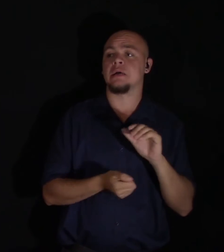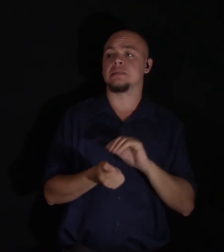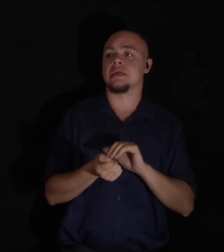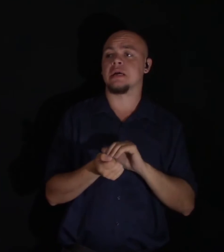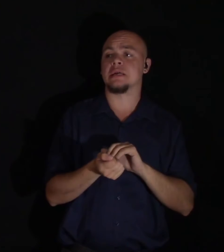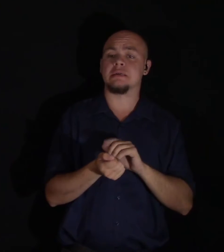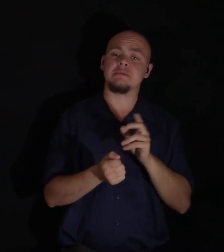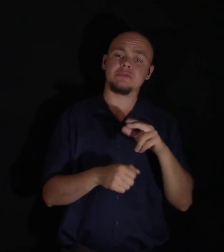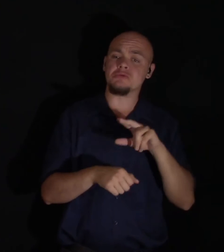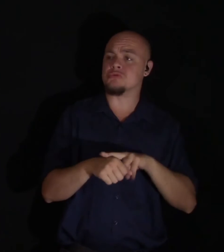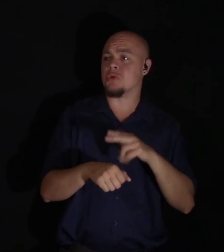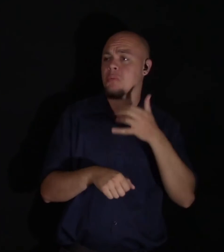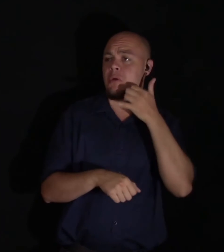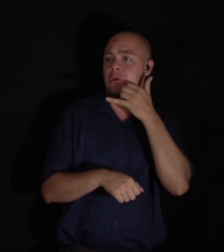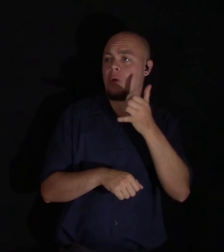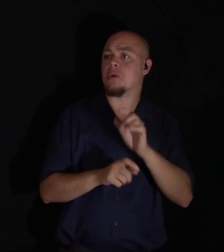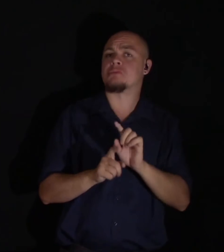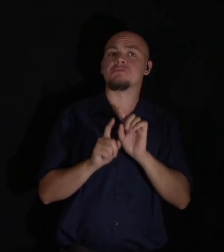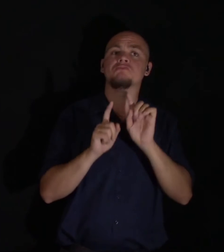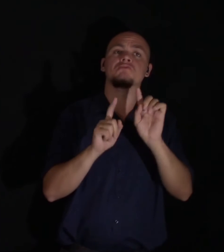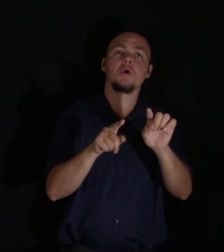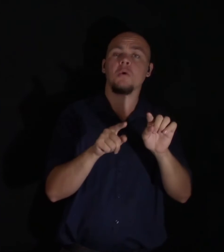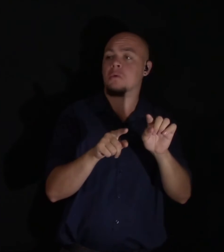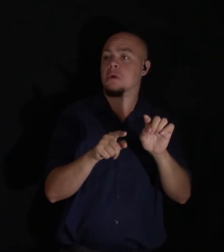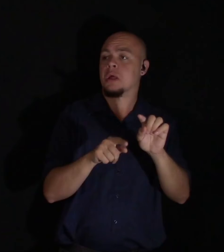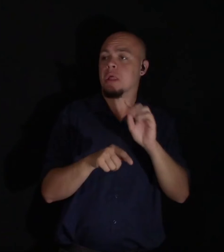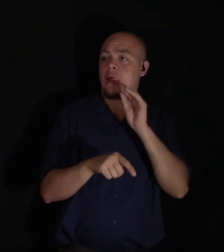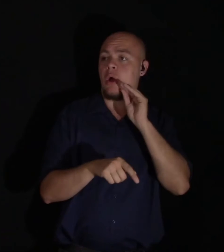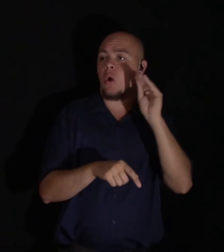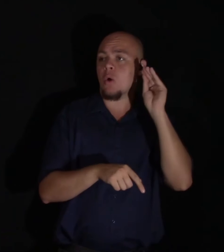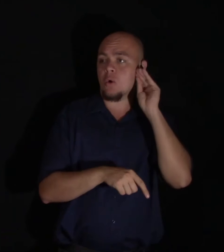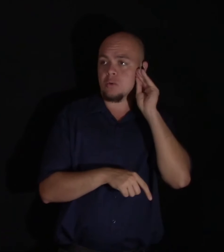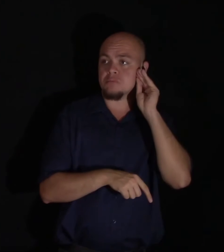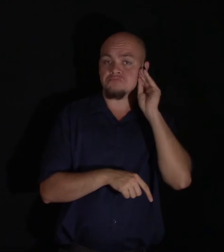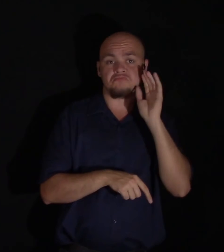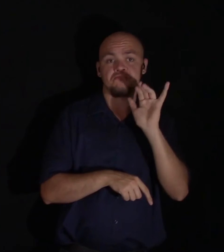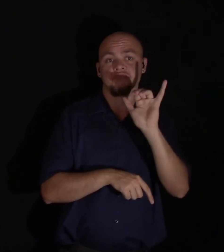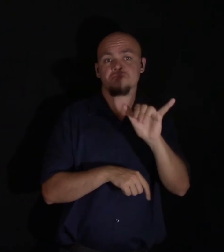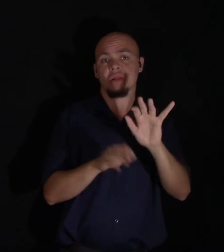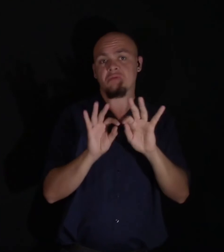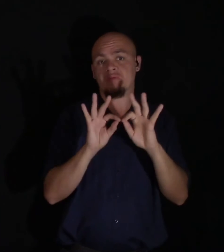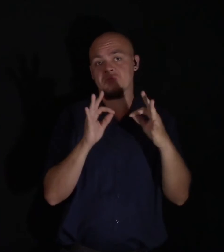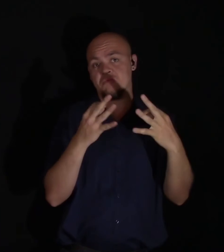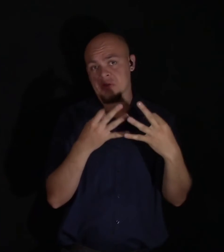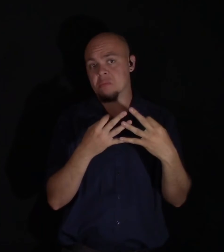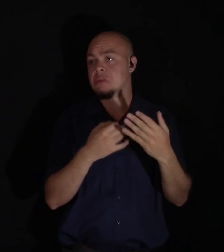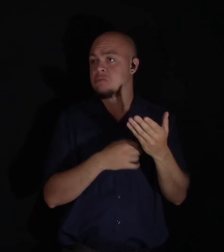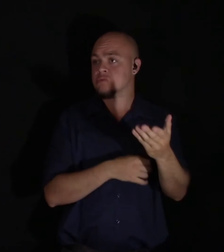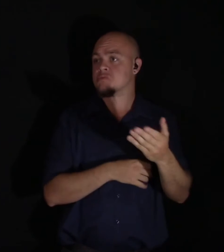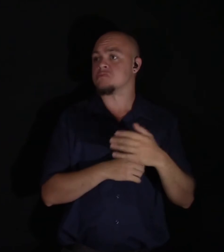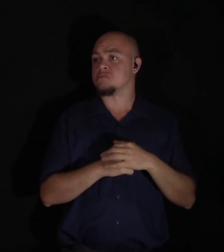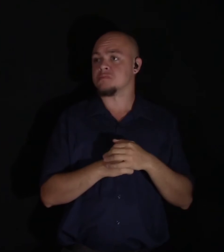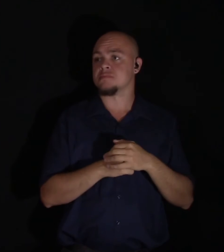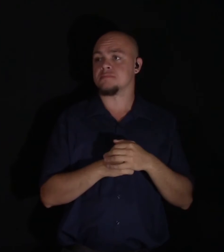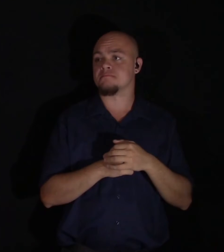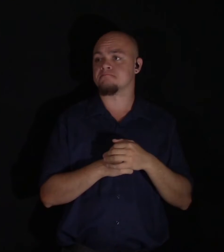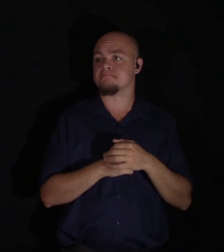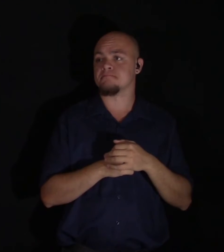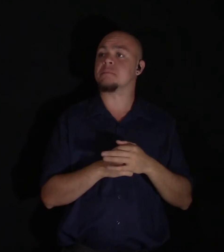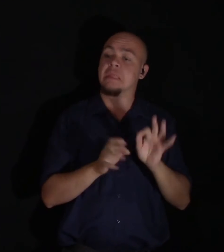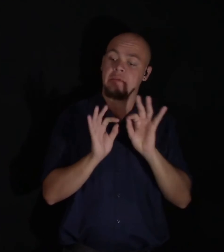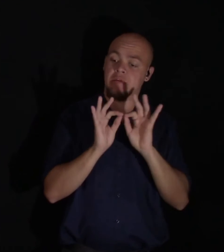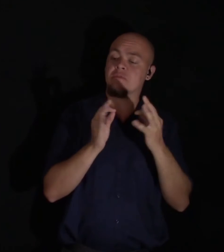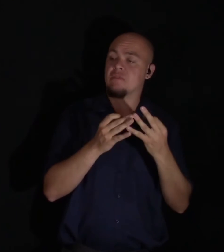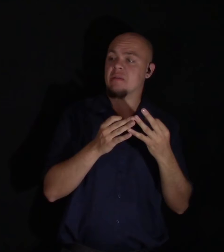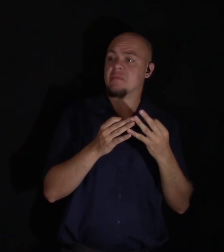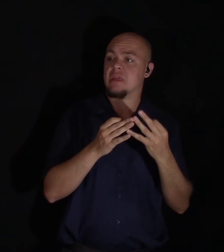kind of a normal call. We got called to the home of a family. Family had